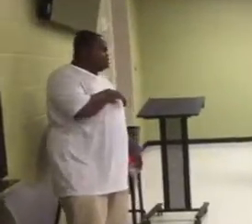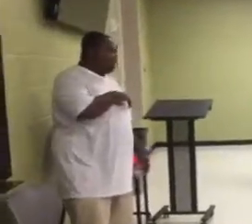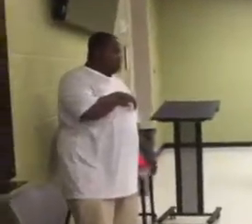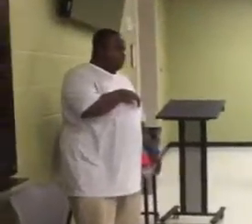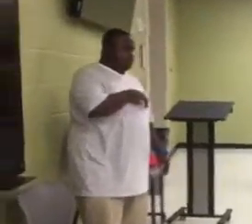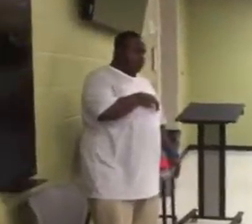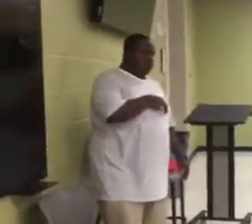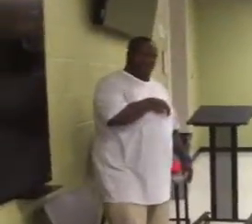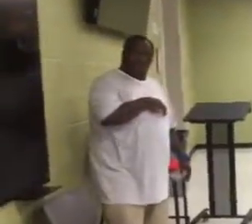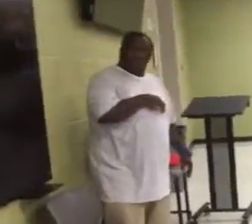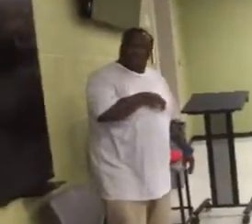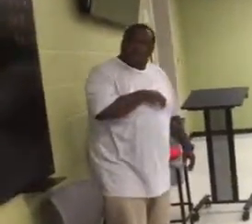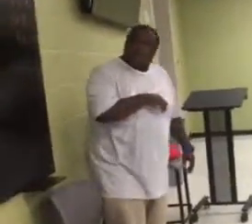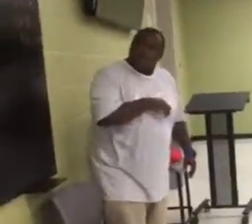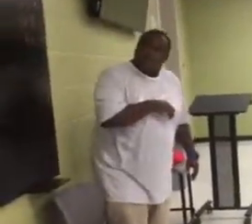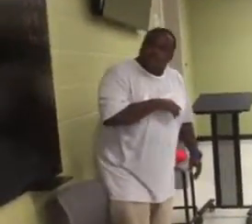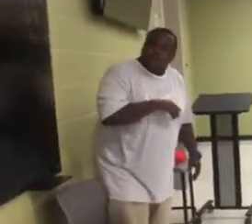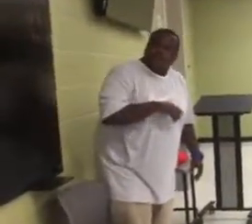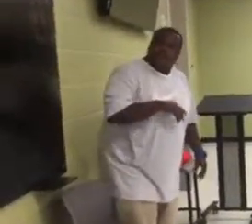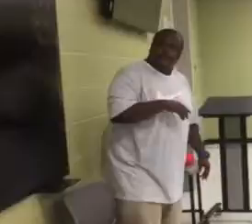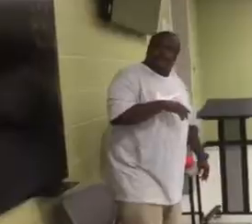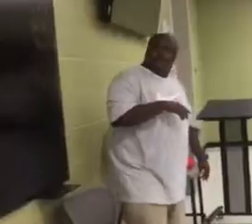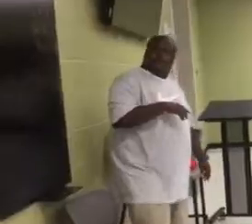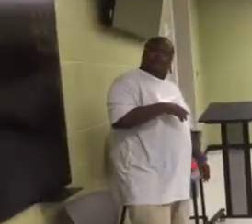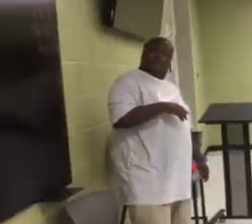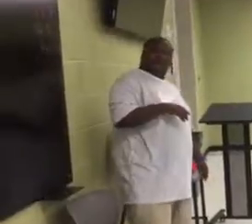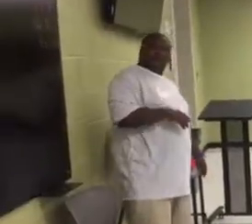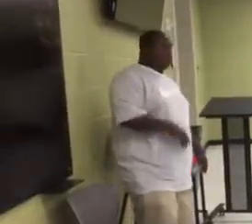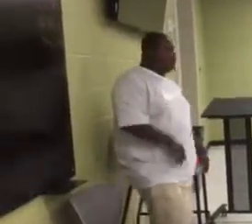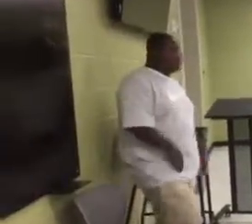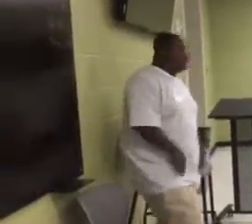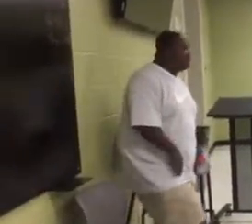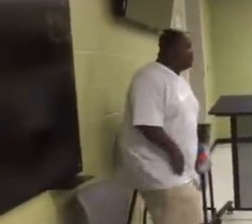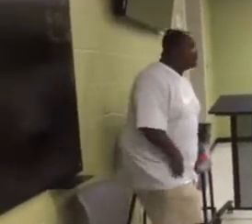Not this one, that's mother. Was it just water?